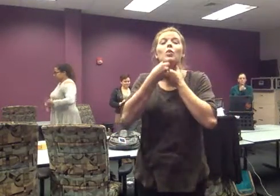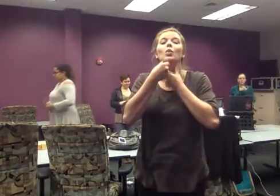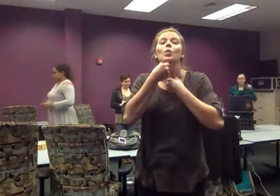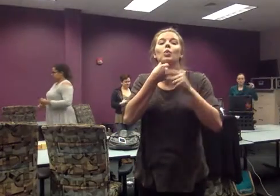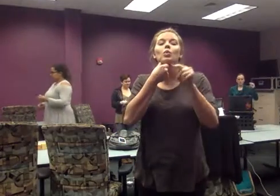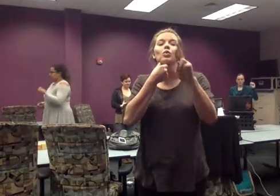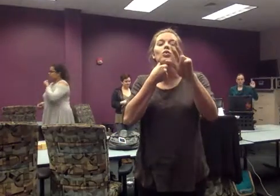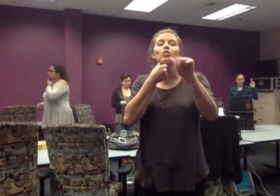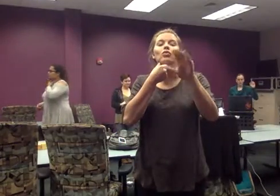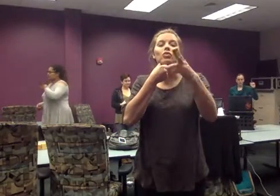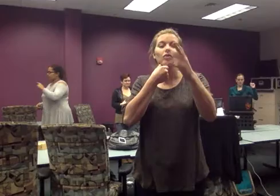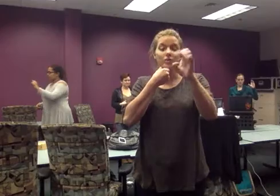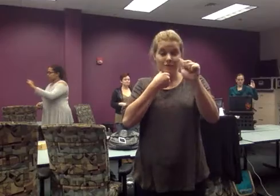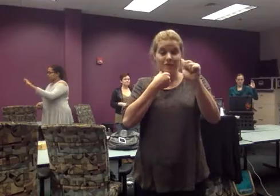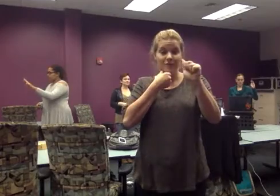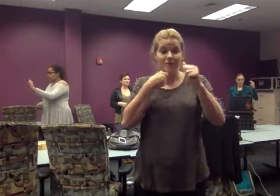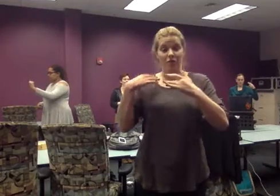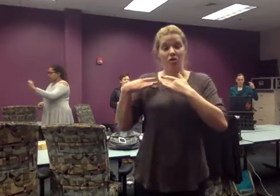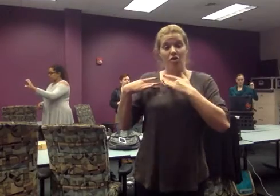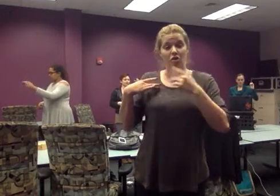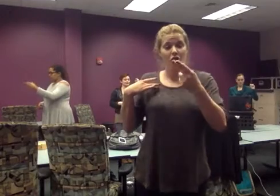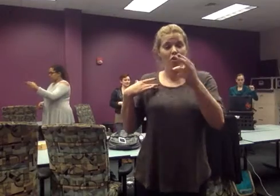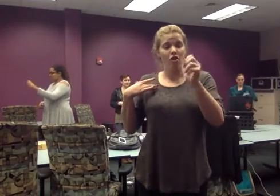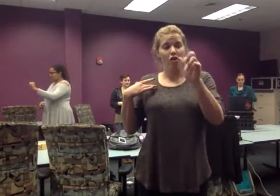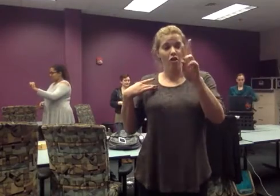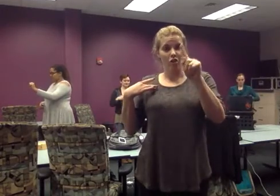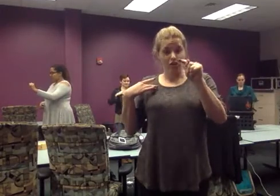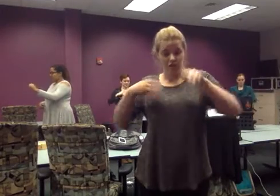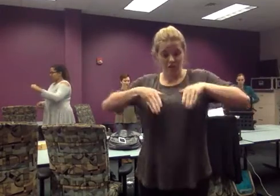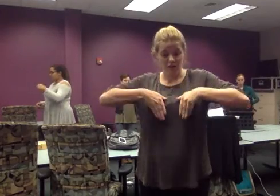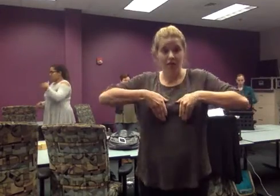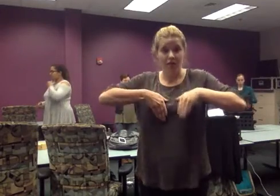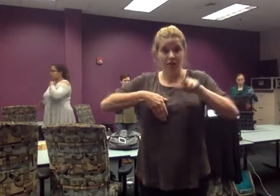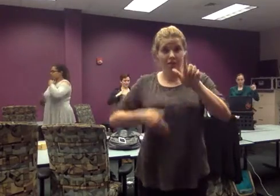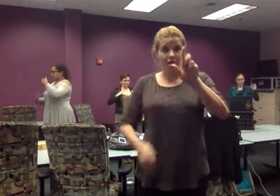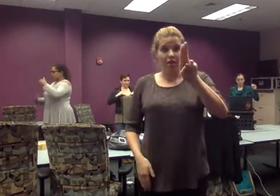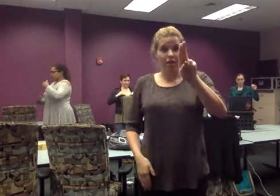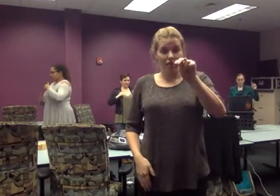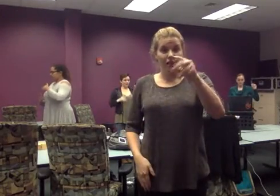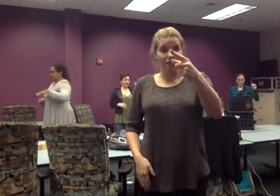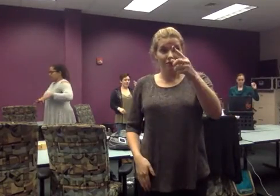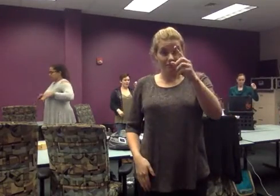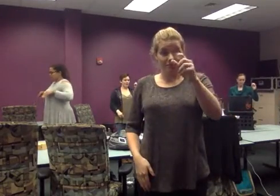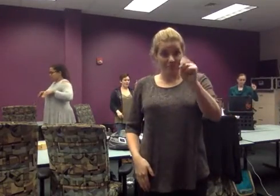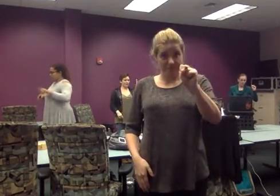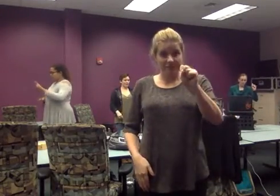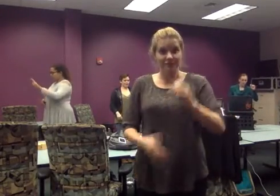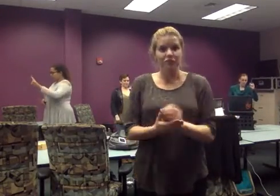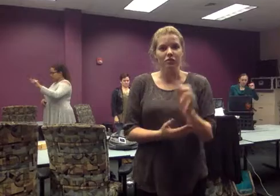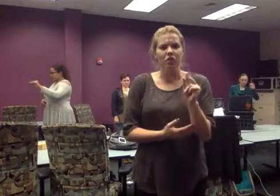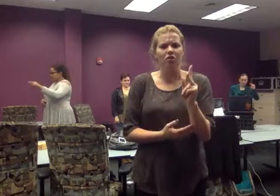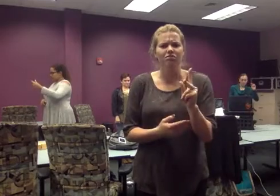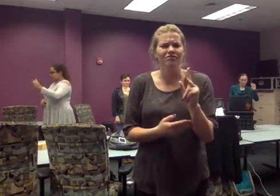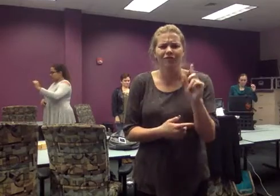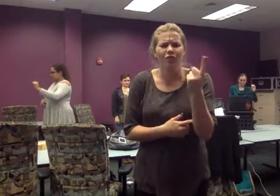heart. So the first thing we're going to do is our first investigation is going to be where we measure our